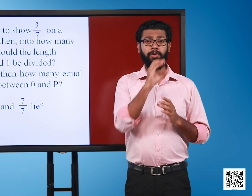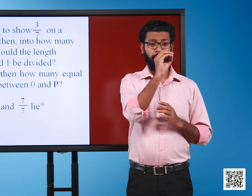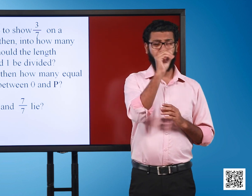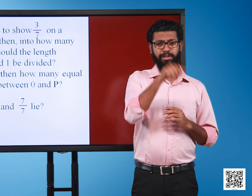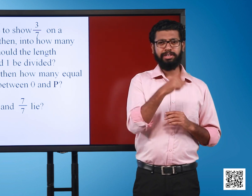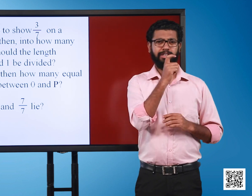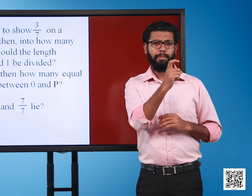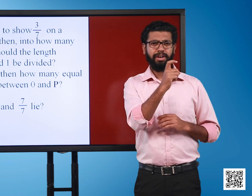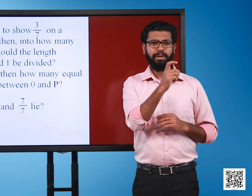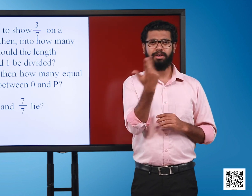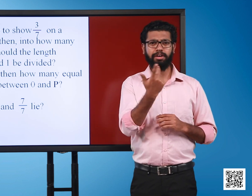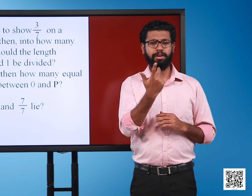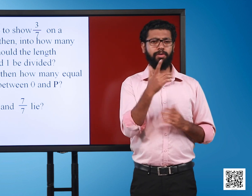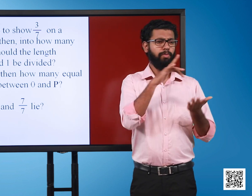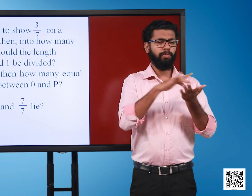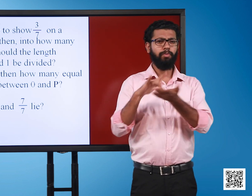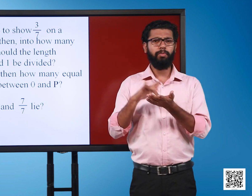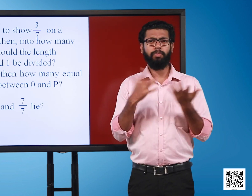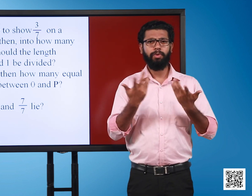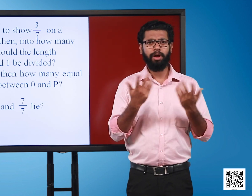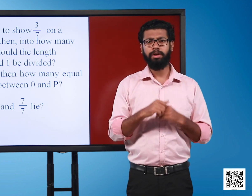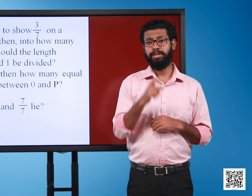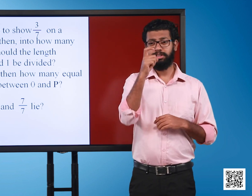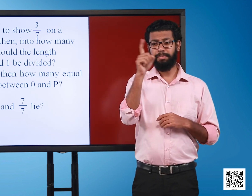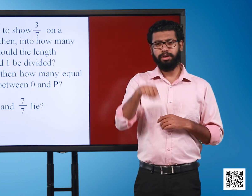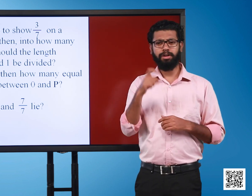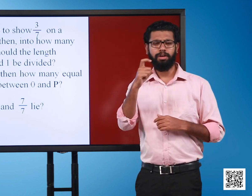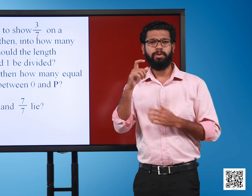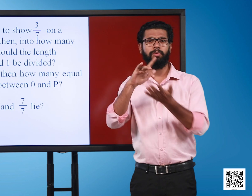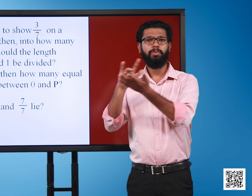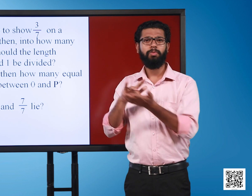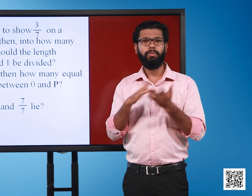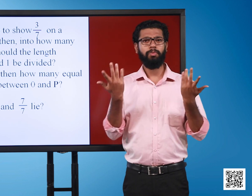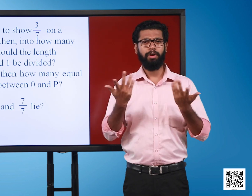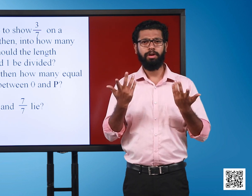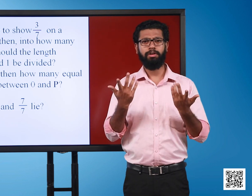Where do 0 upon 7 and 7 upon 7 lie?